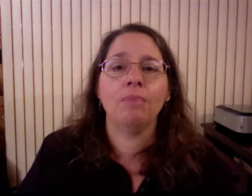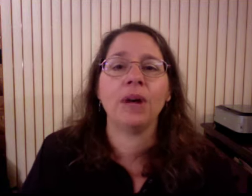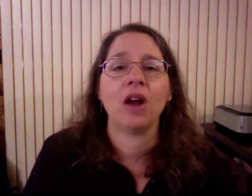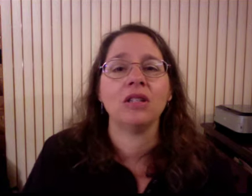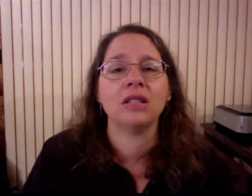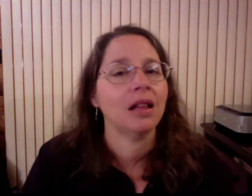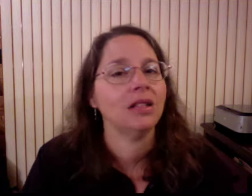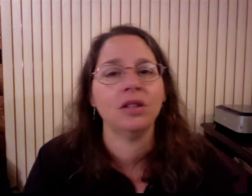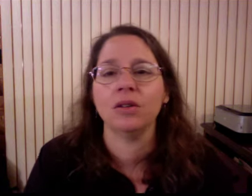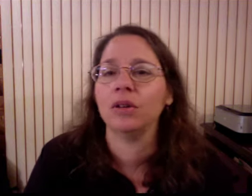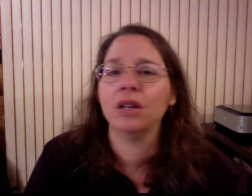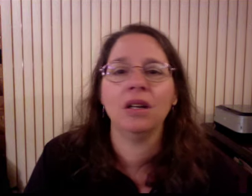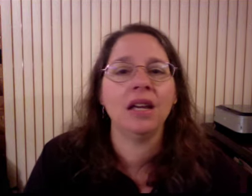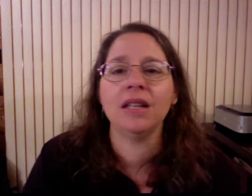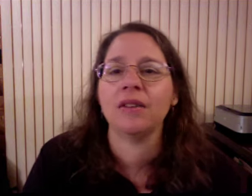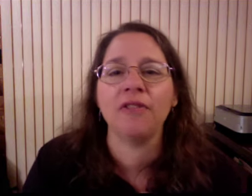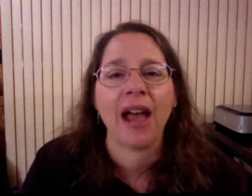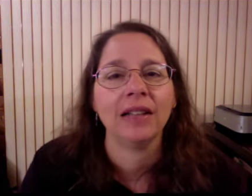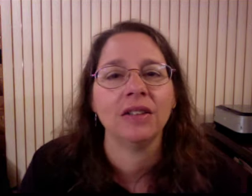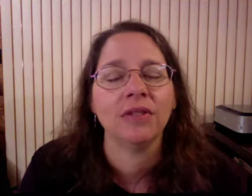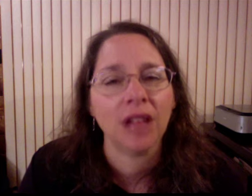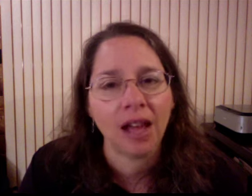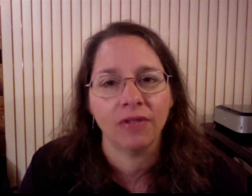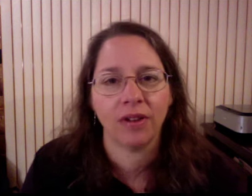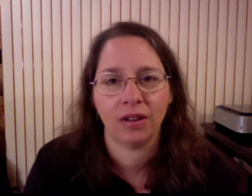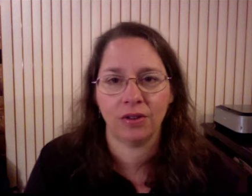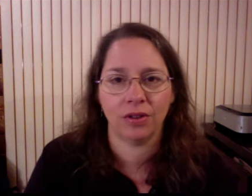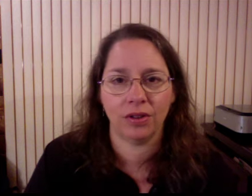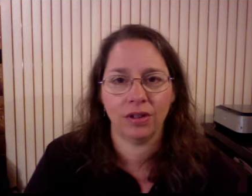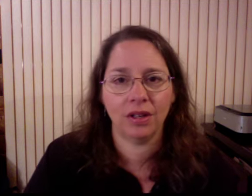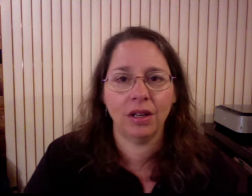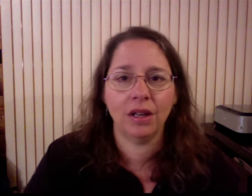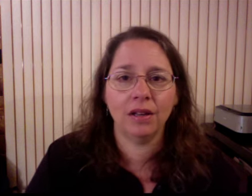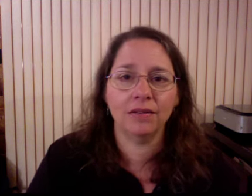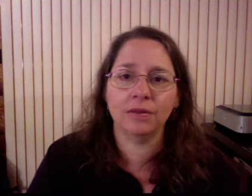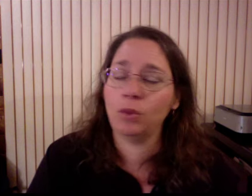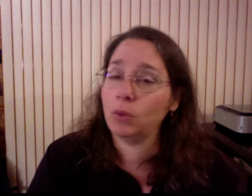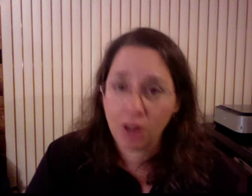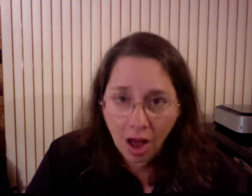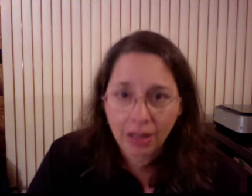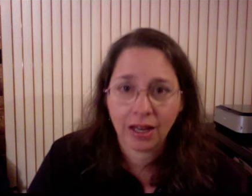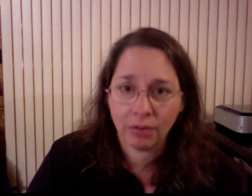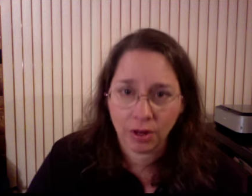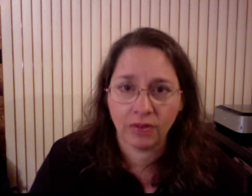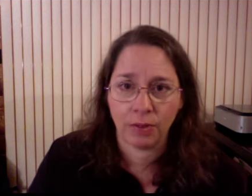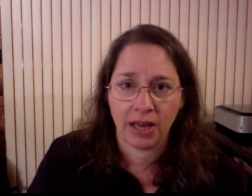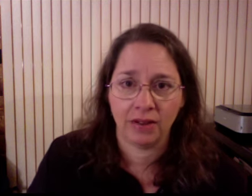our solitude is a fact of life on earth. We will not get rid of the pain of